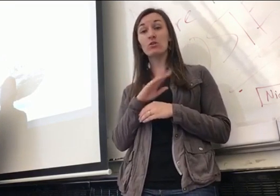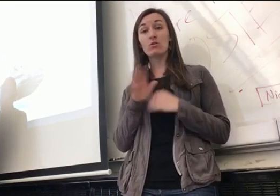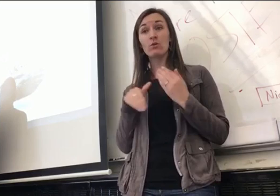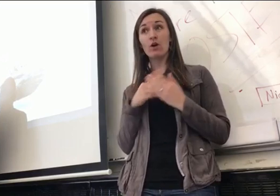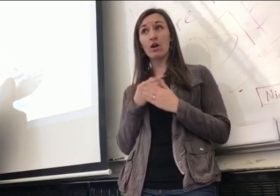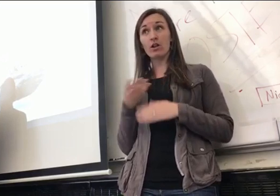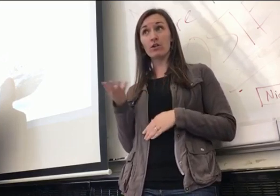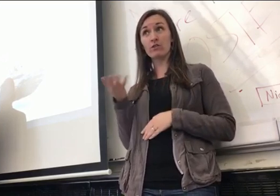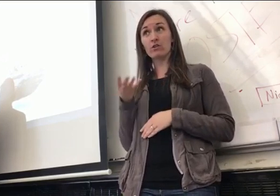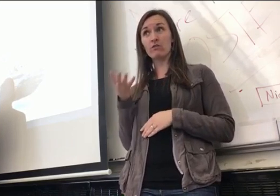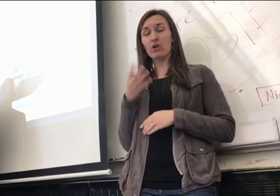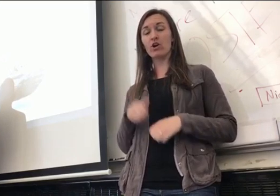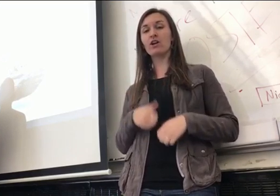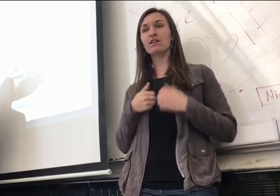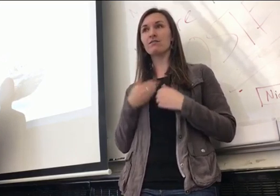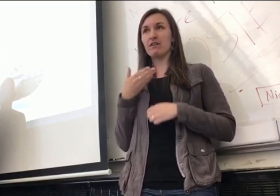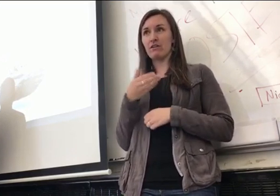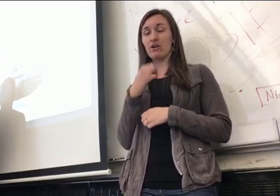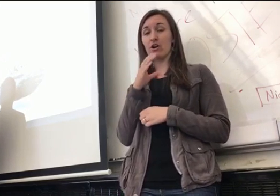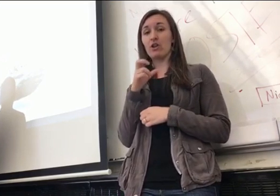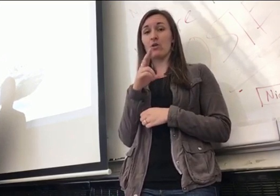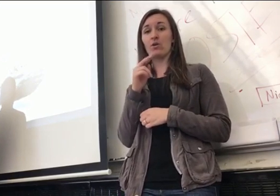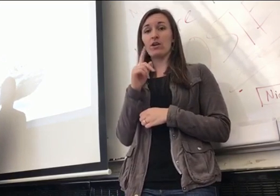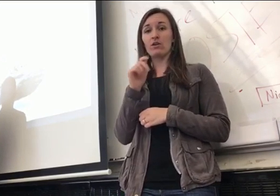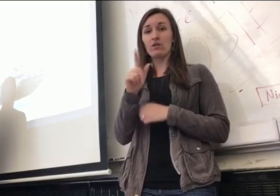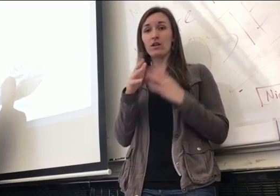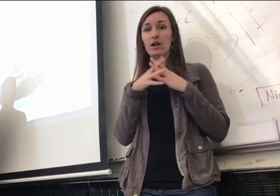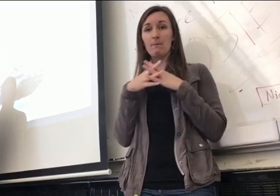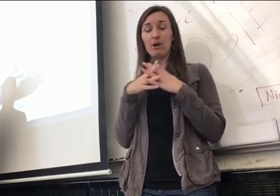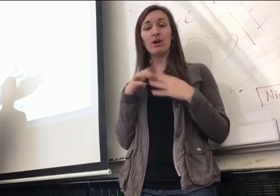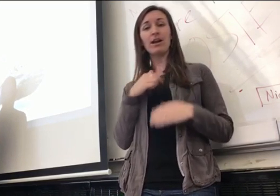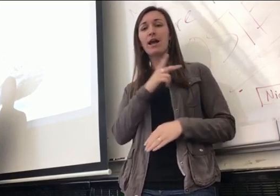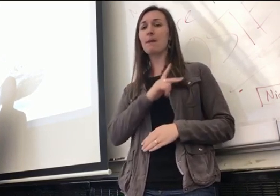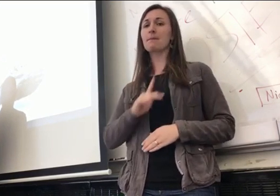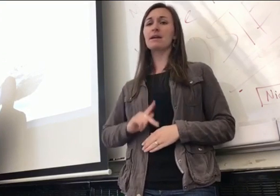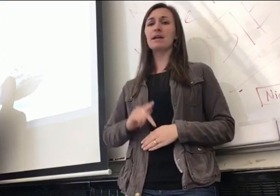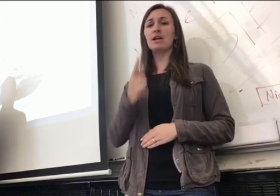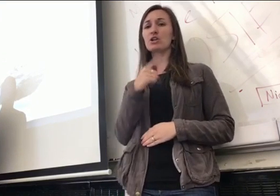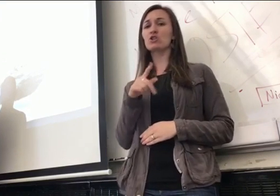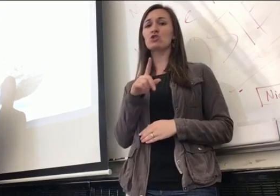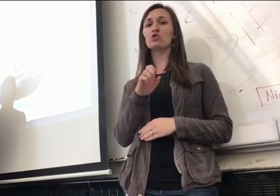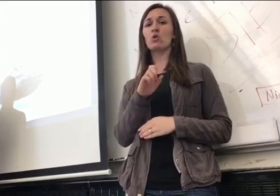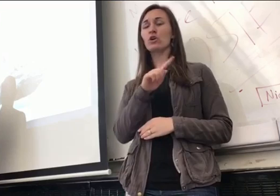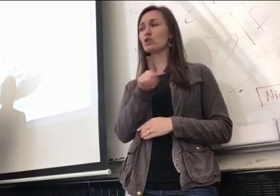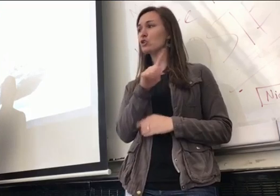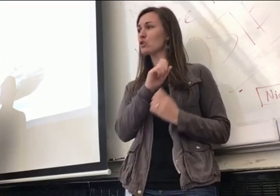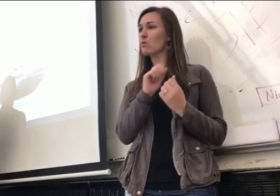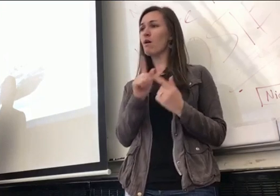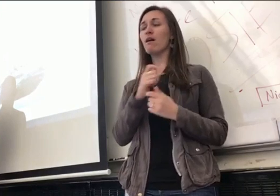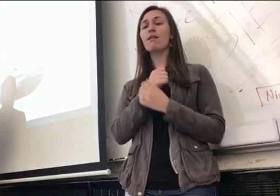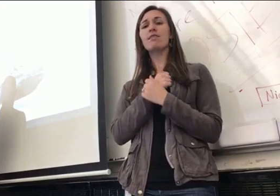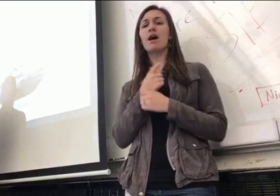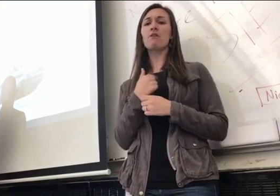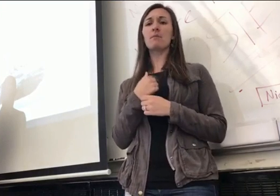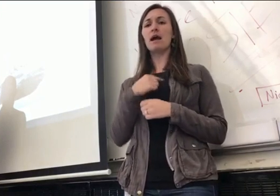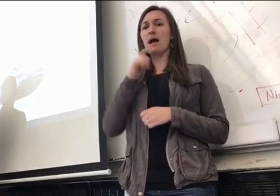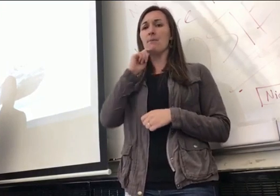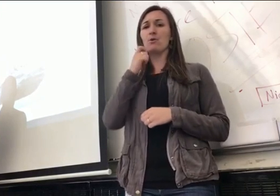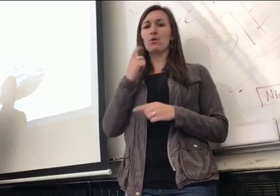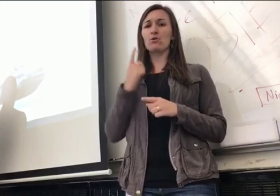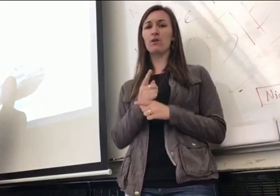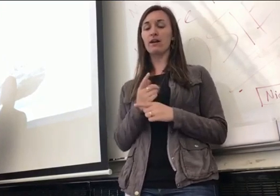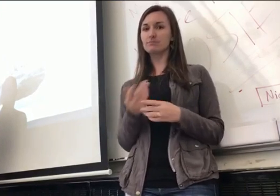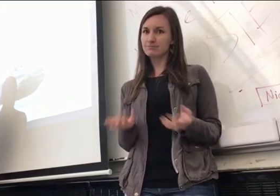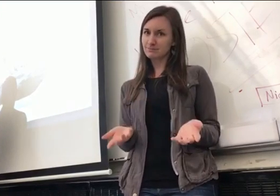in colonial America, and I am King George, and you all love me, right? You have to call me Your Majesty for the rest of the year, because I'm super cool, right?